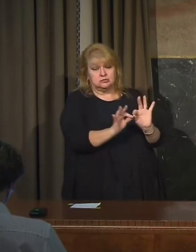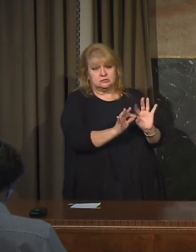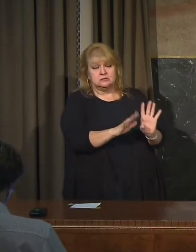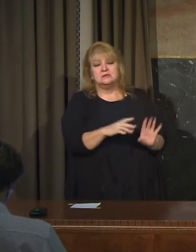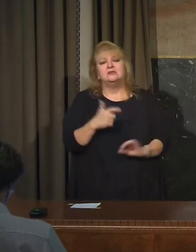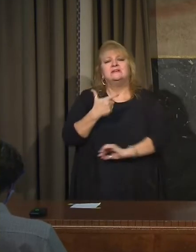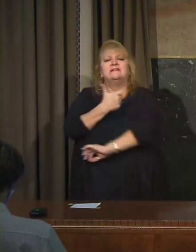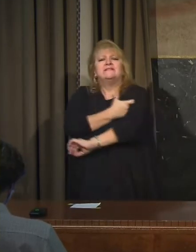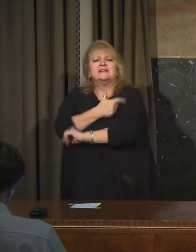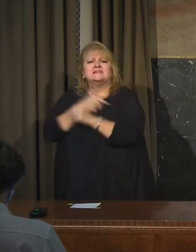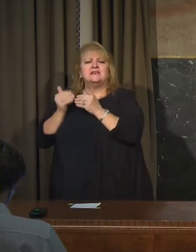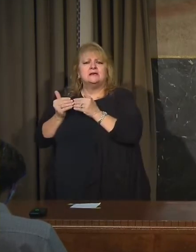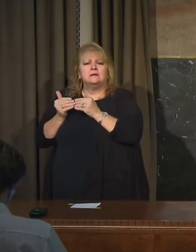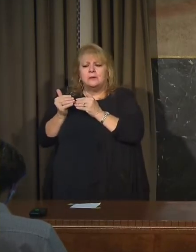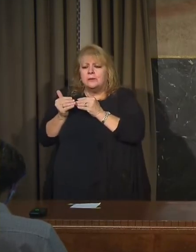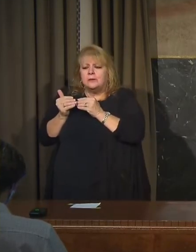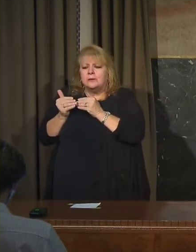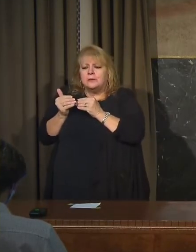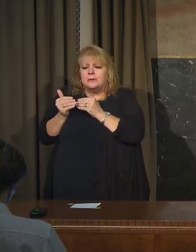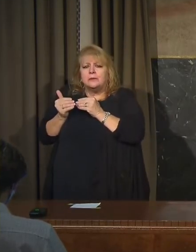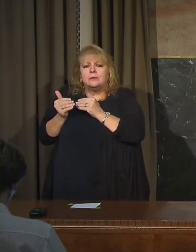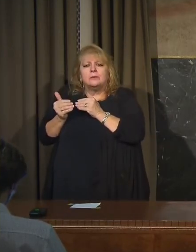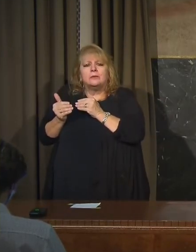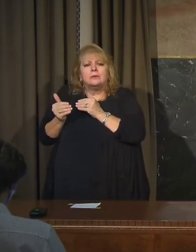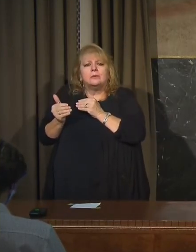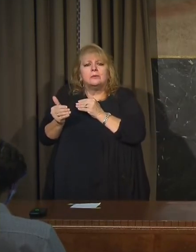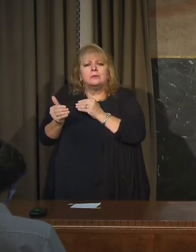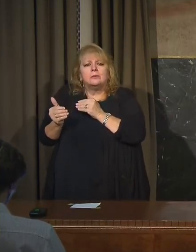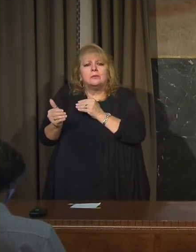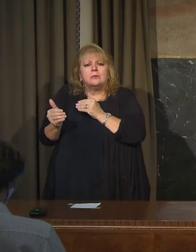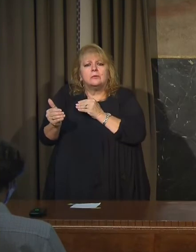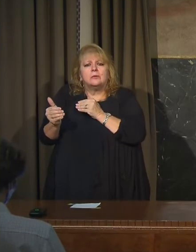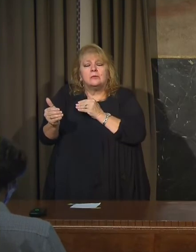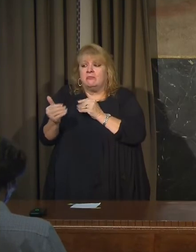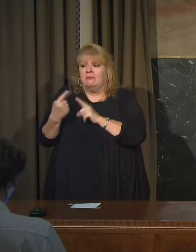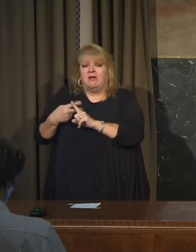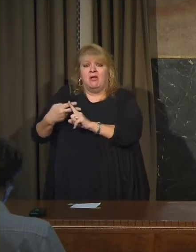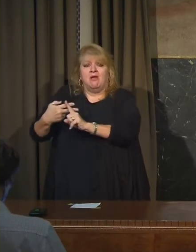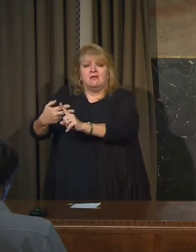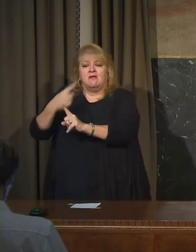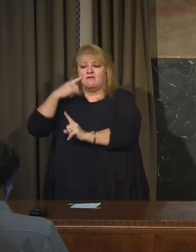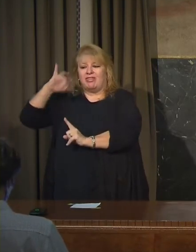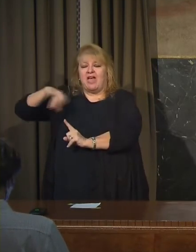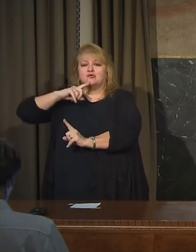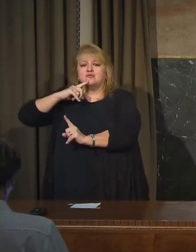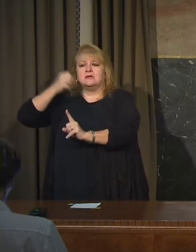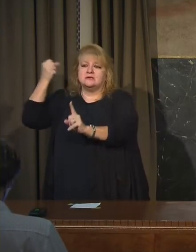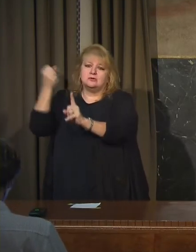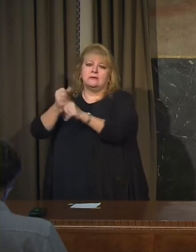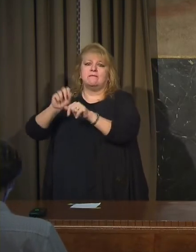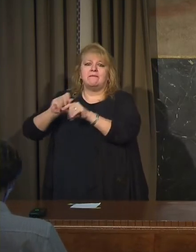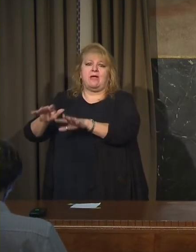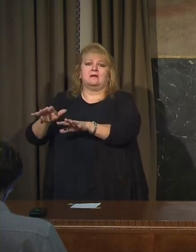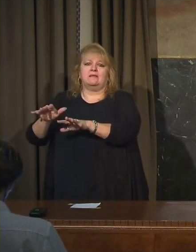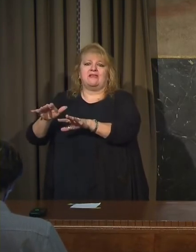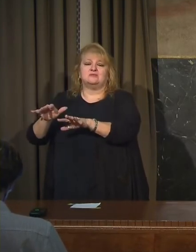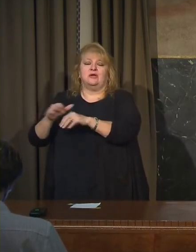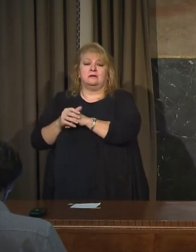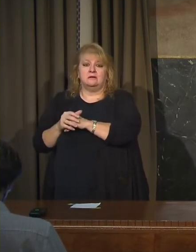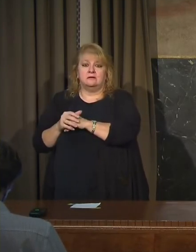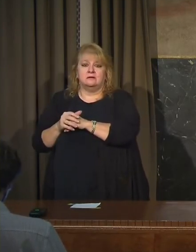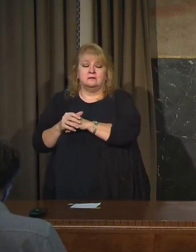to establish our priority groups and to administer those injections as quickly as we can and as